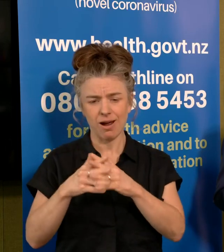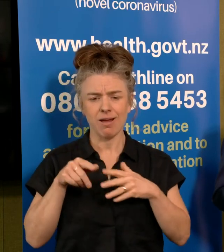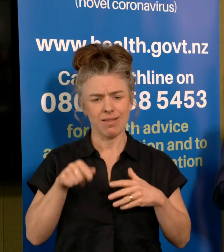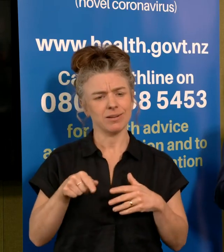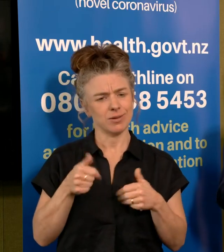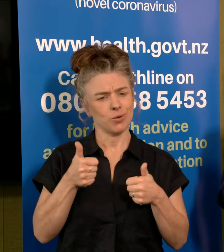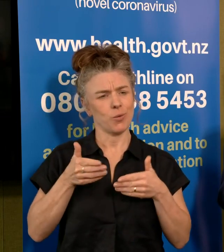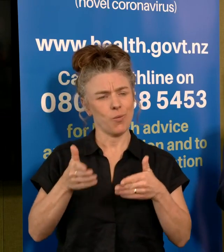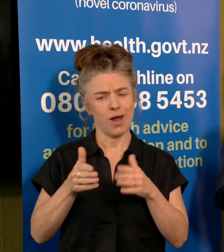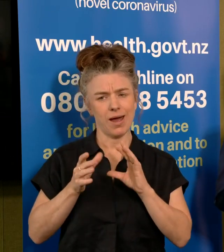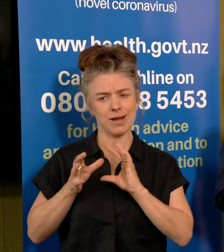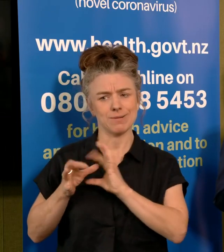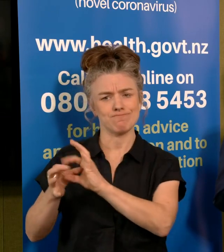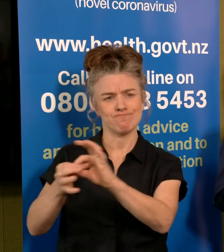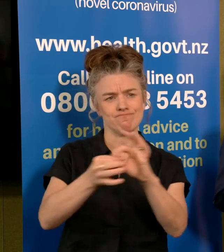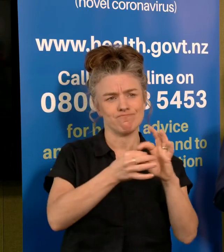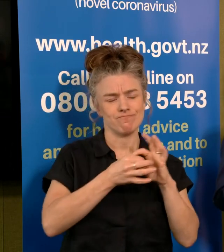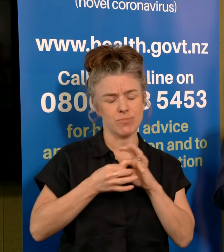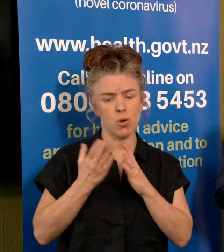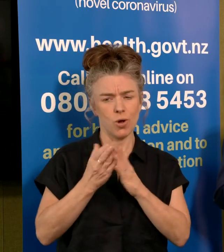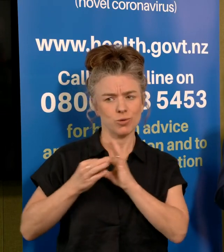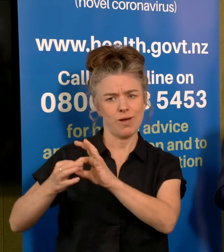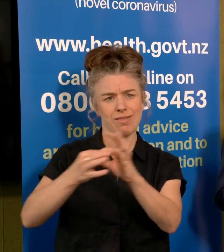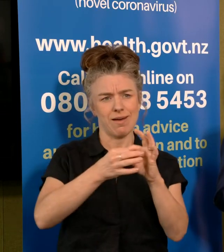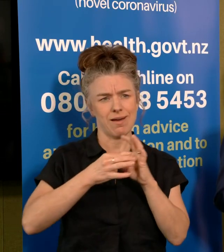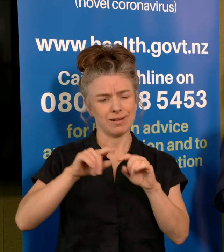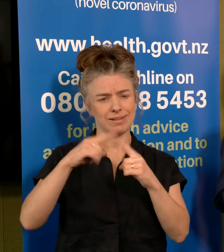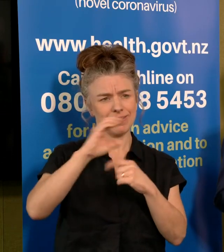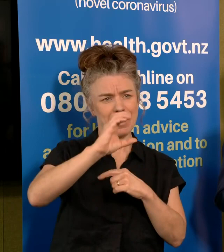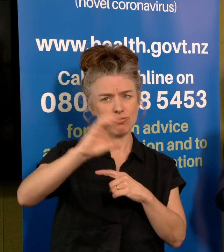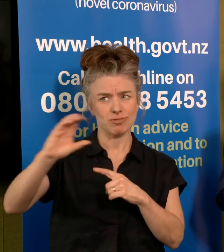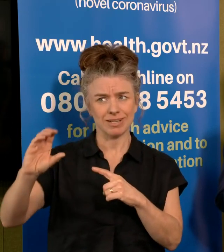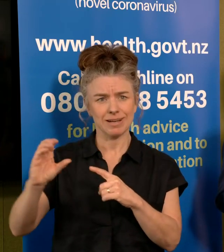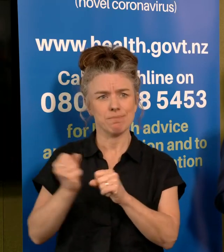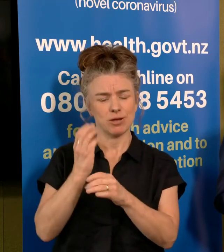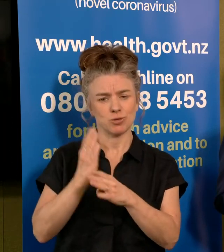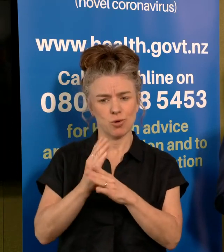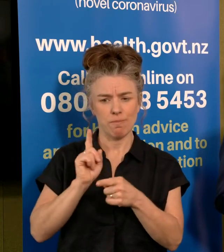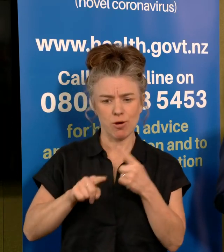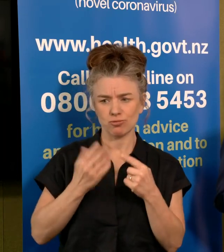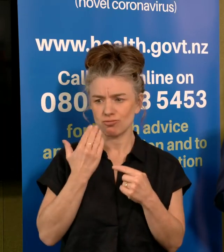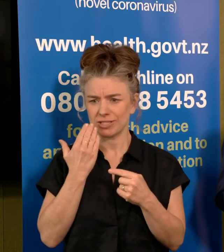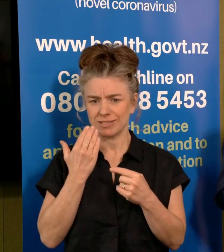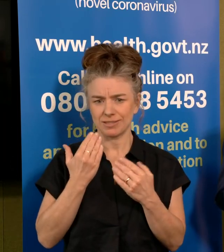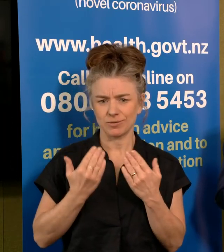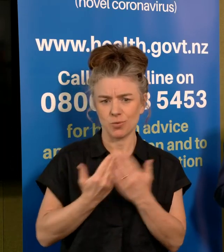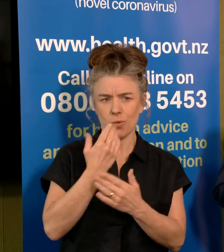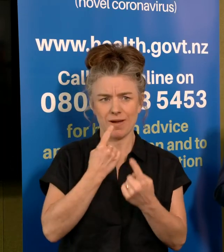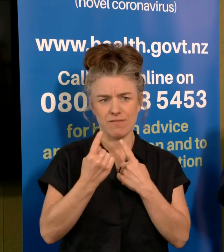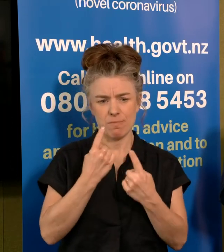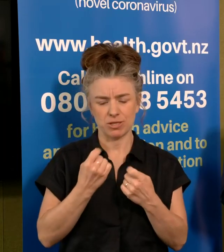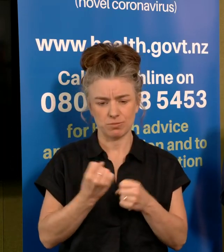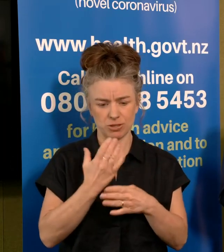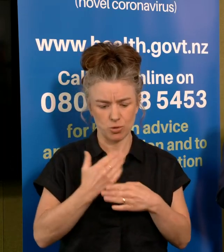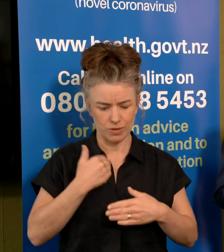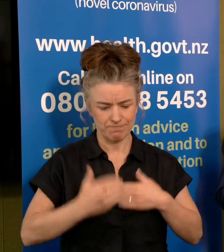able to link with other countries and make sure we've got the latest and most up-to-date science, and also